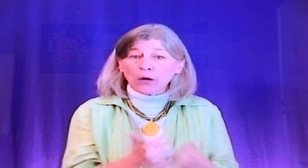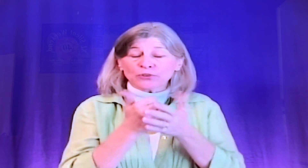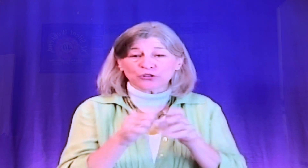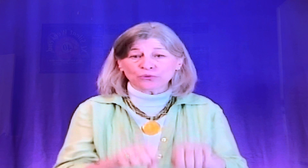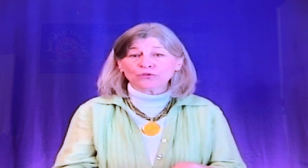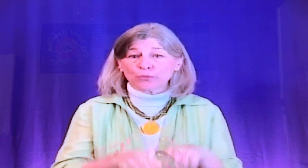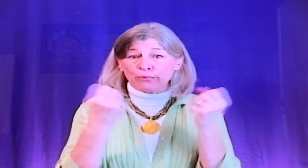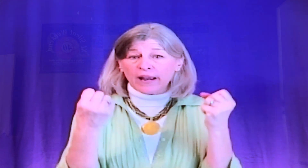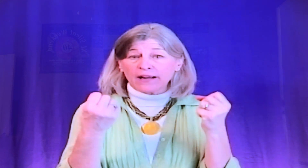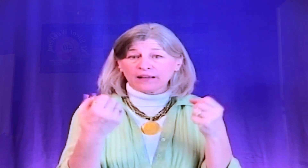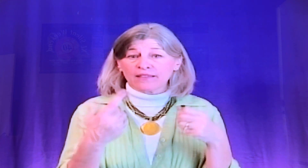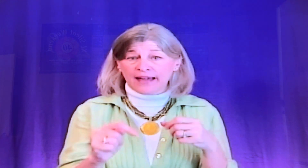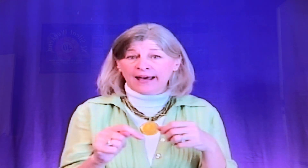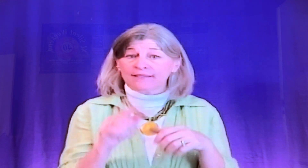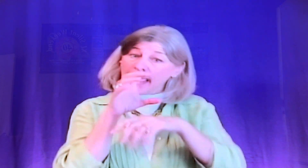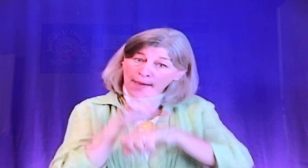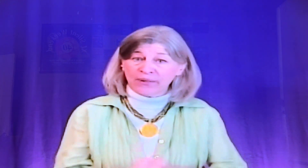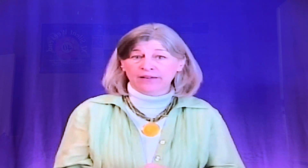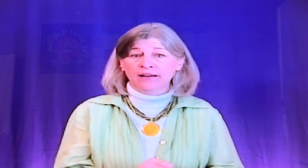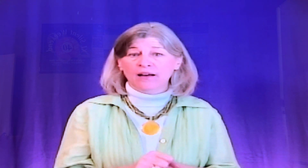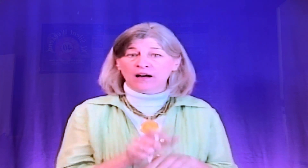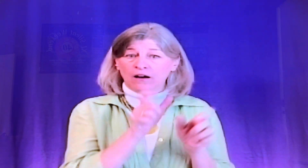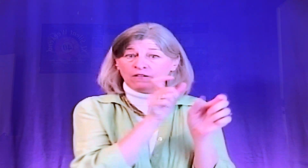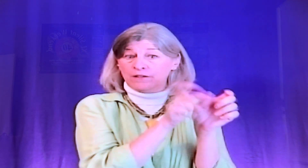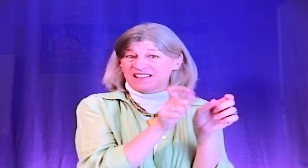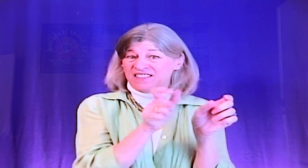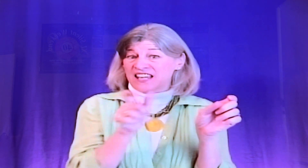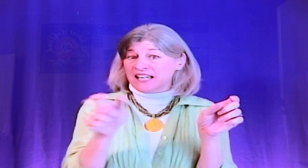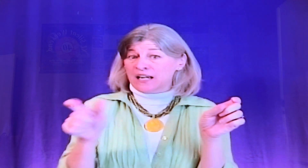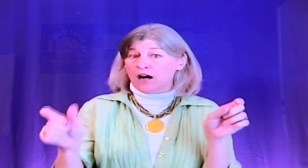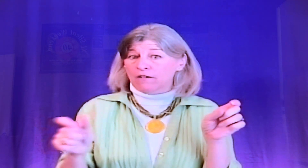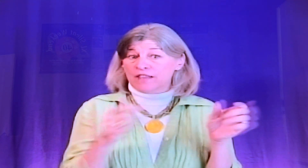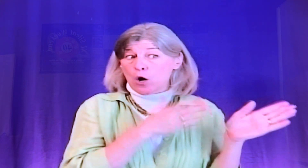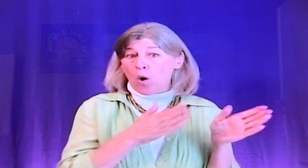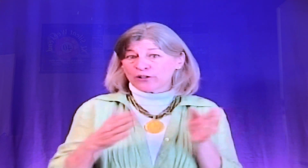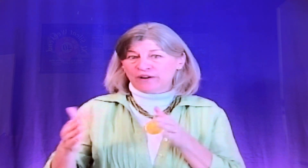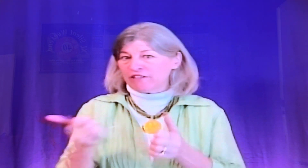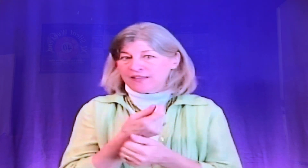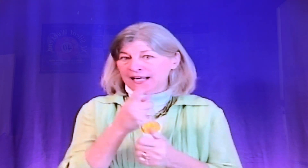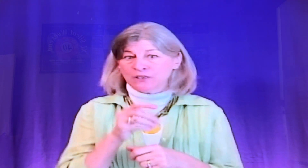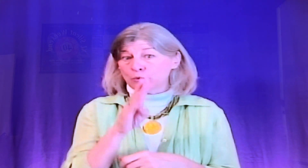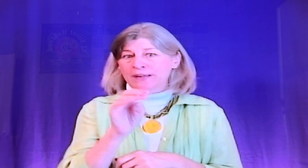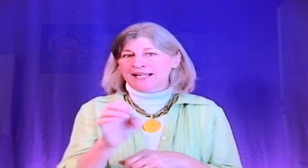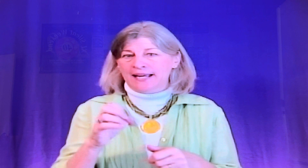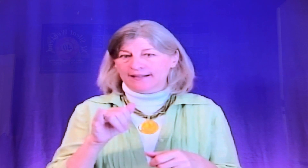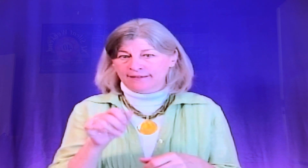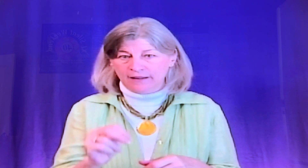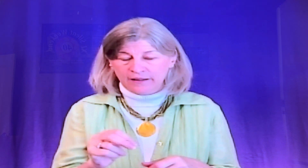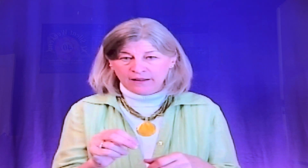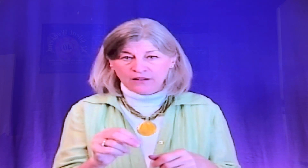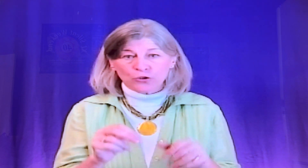you to break that habit of thinking of the order everything has to be in to be